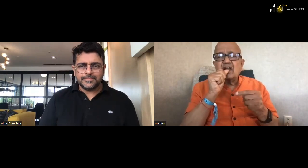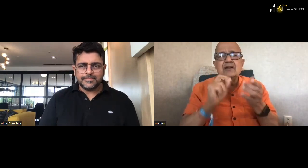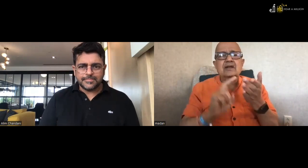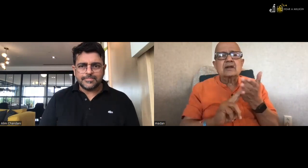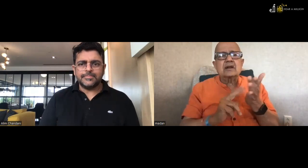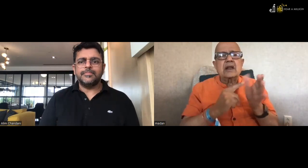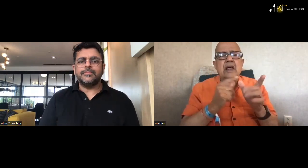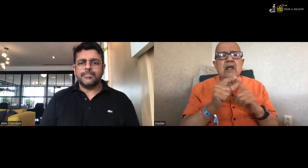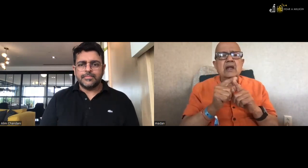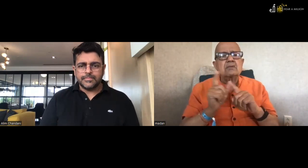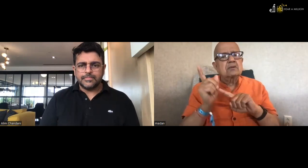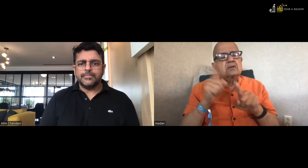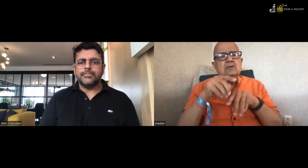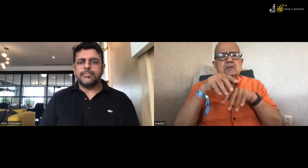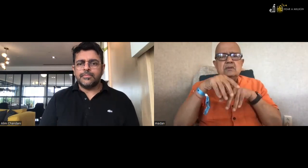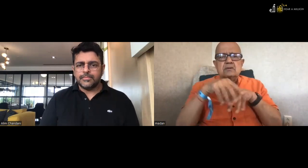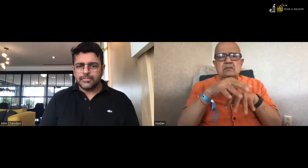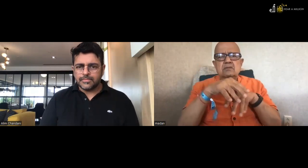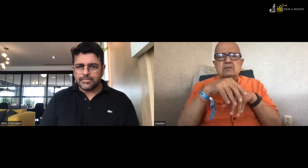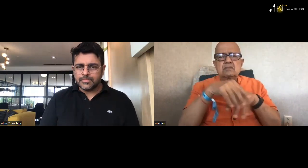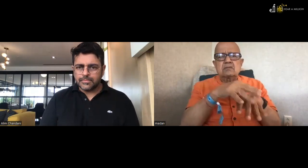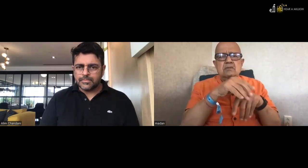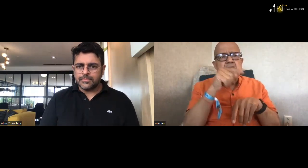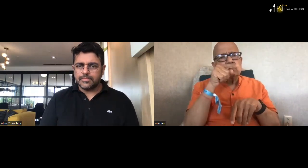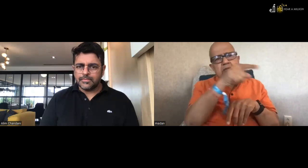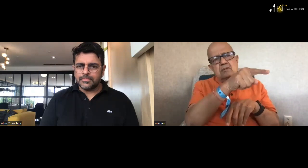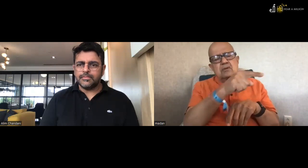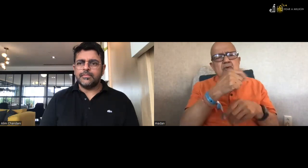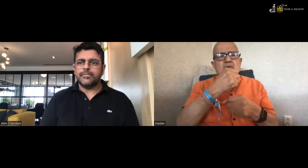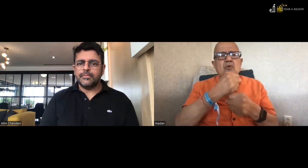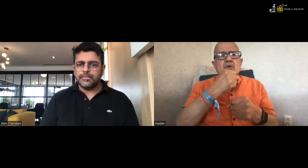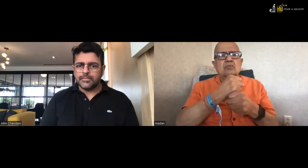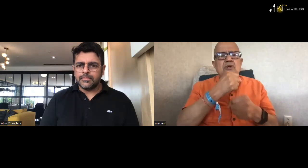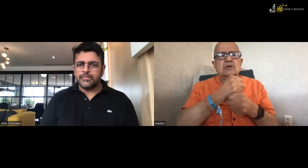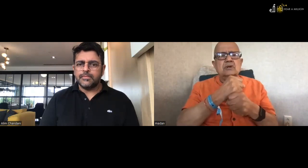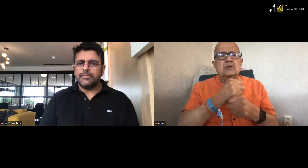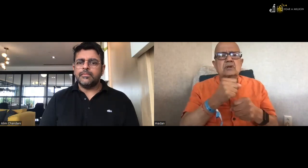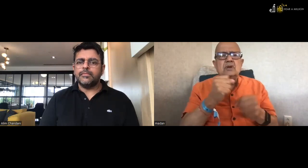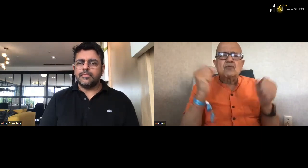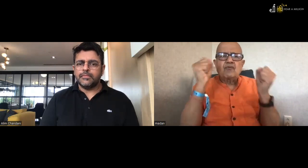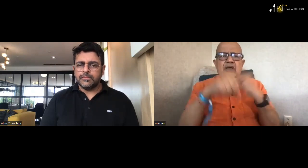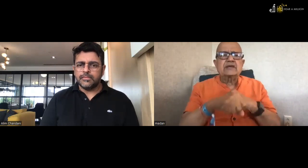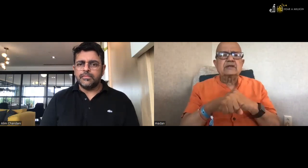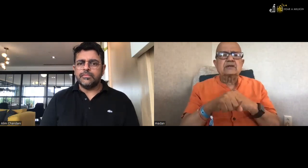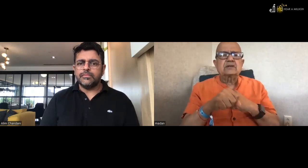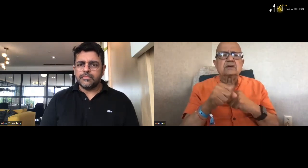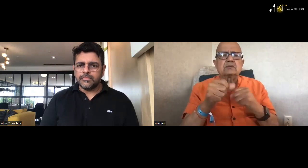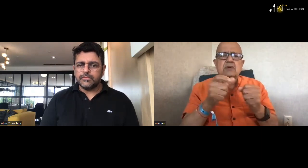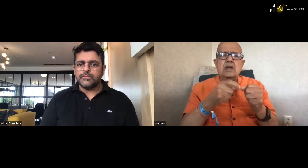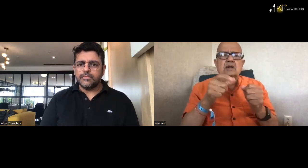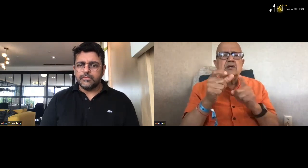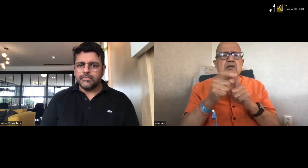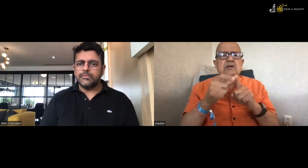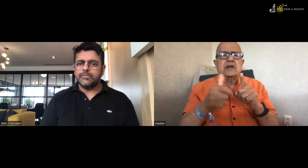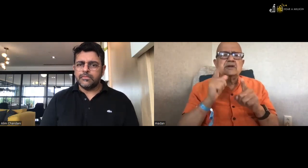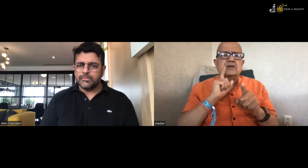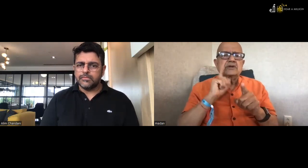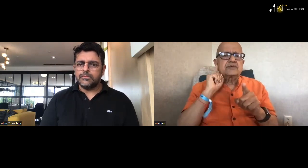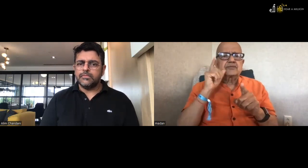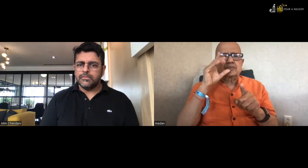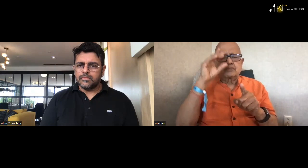pushing the government, but still there are the hearing people in NCERT. I have I went there and tried to explain, and they